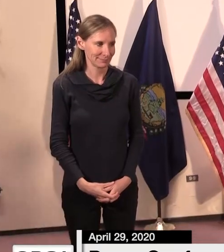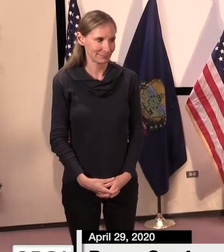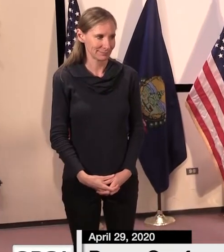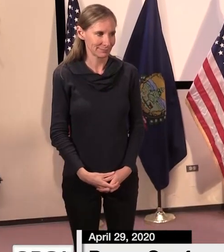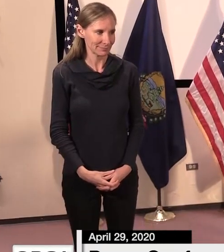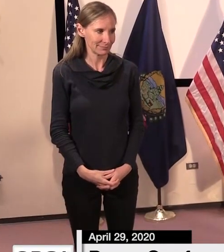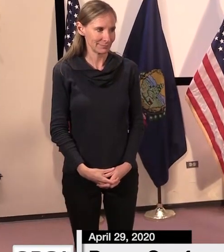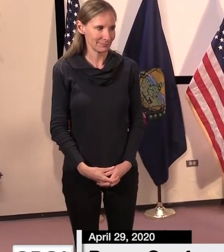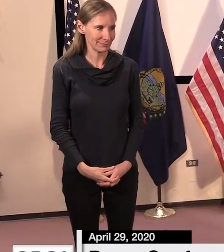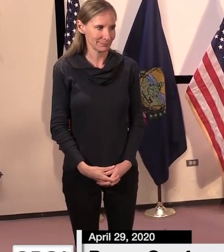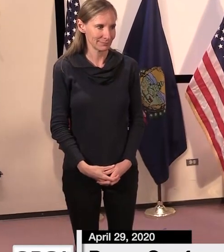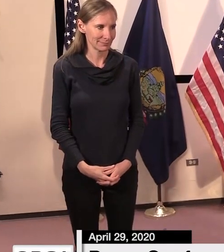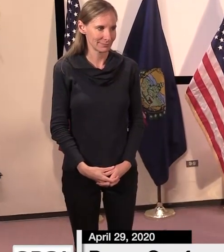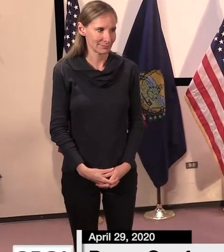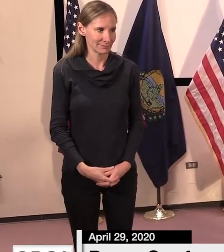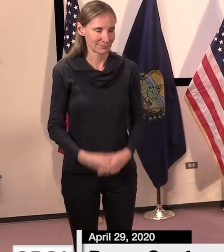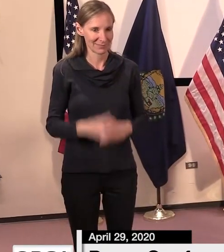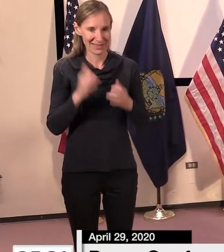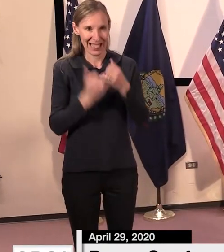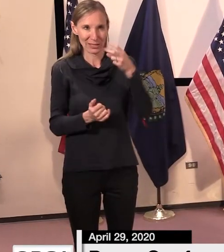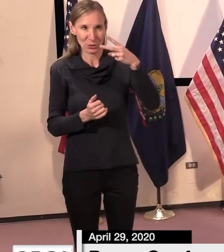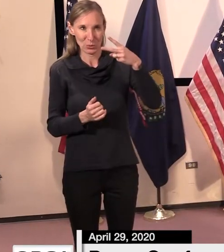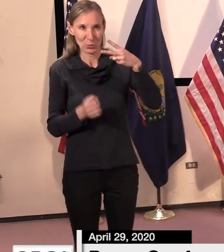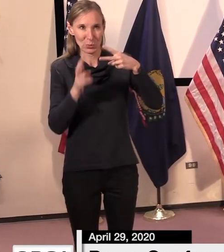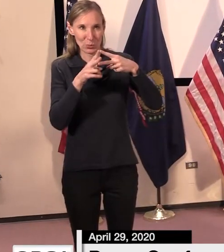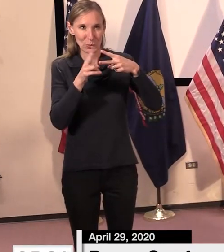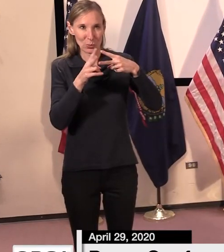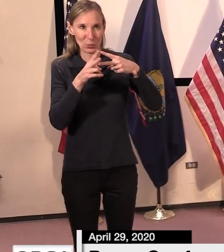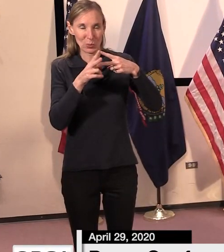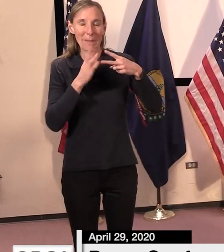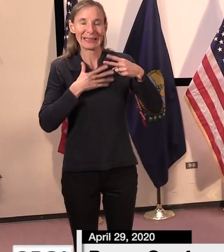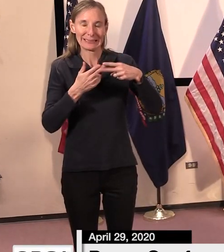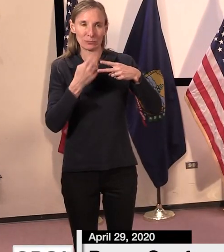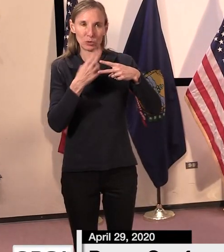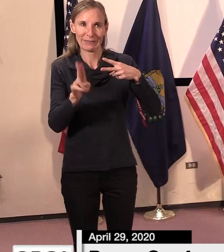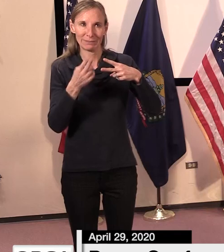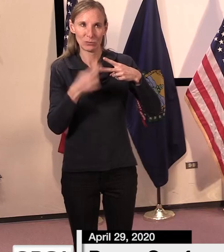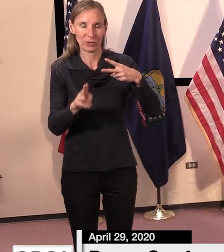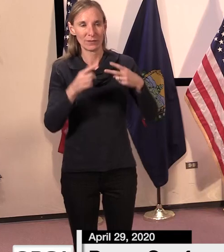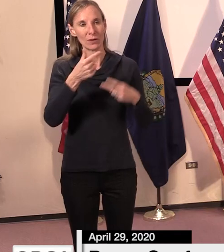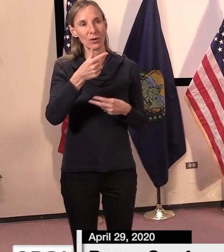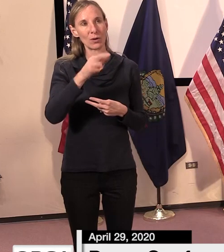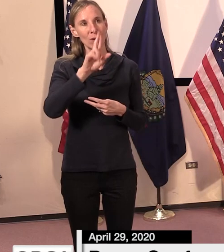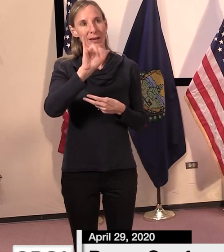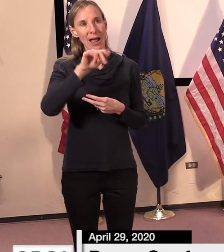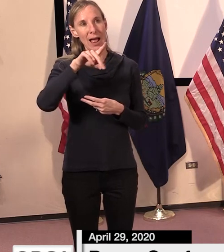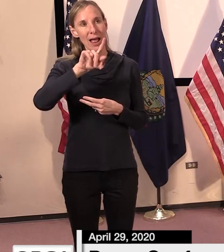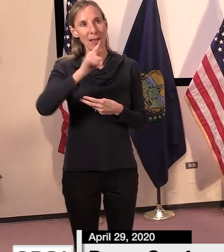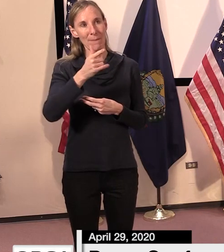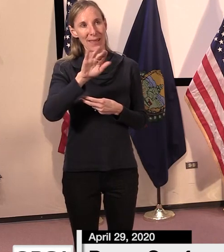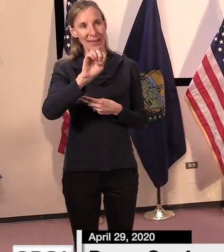All right, I'm hoping to fit both of the remaining two callers in, so please keep it brief. Guy Page.